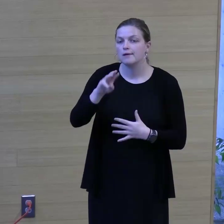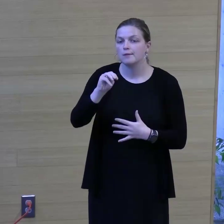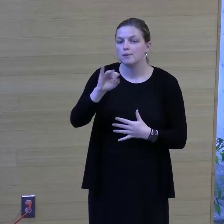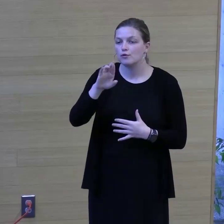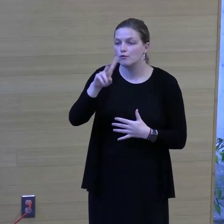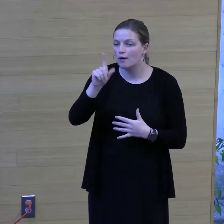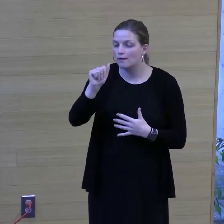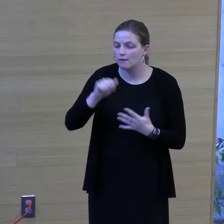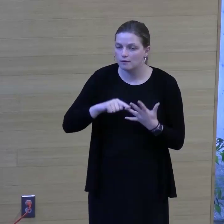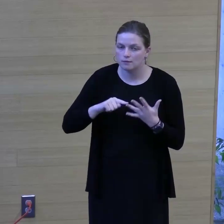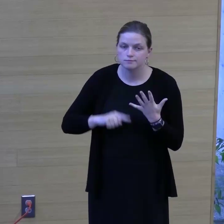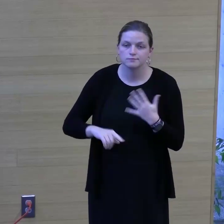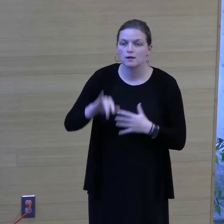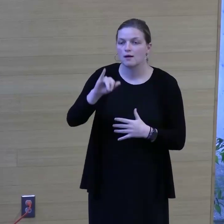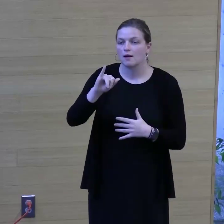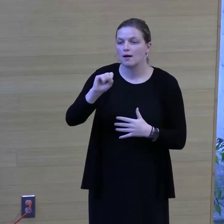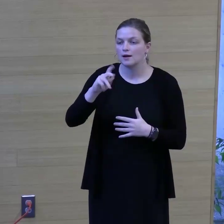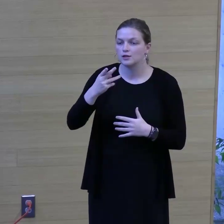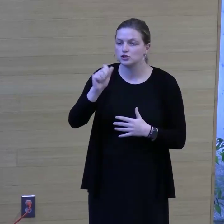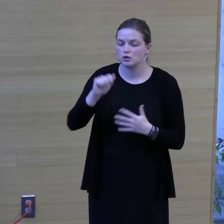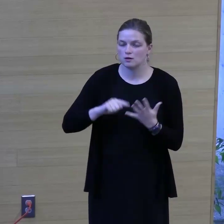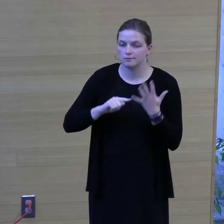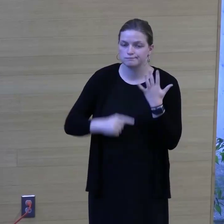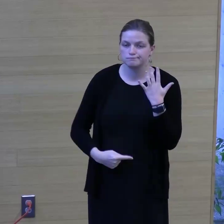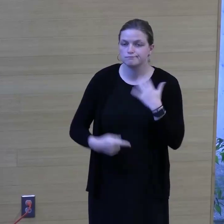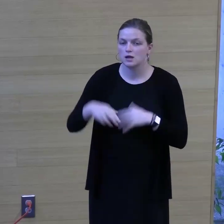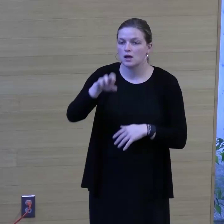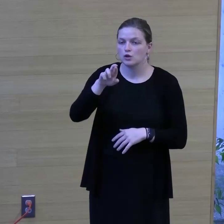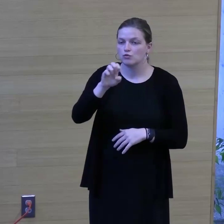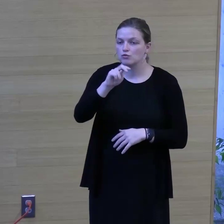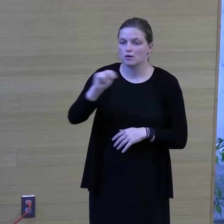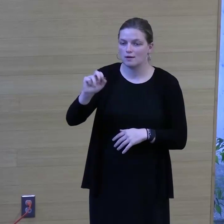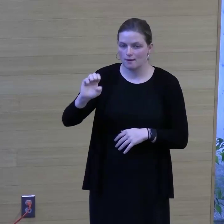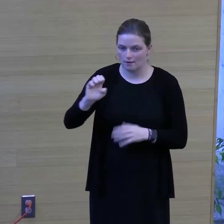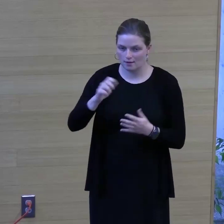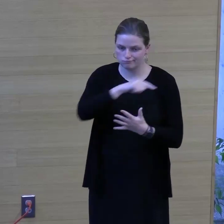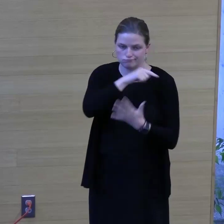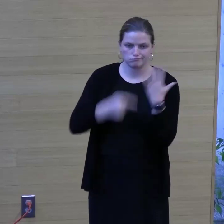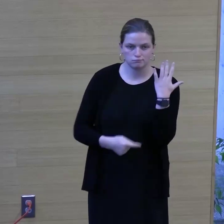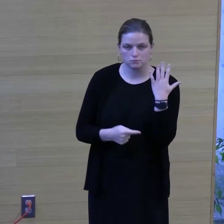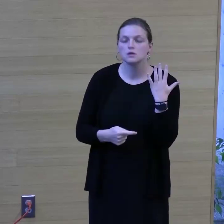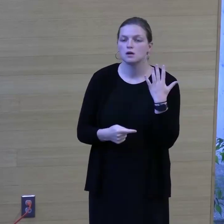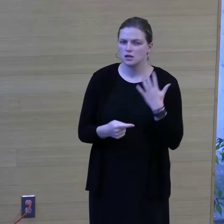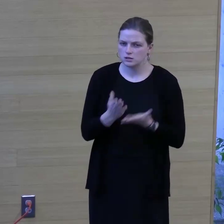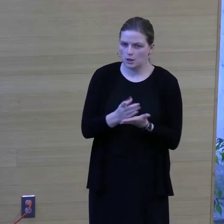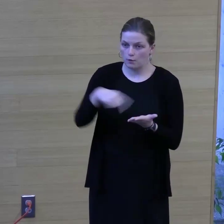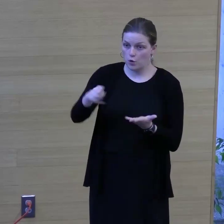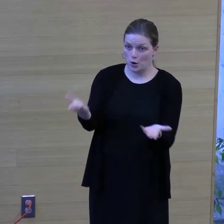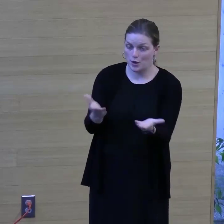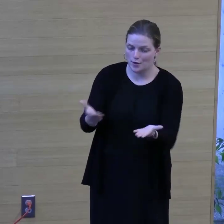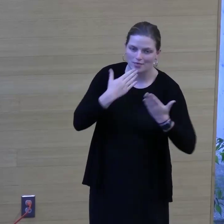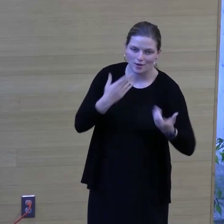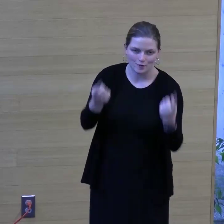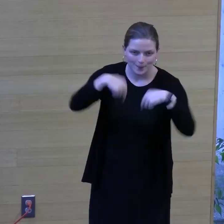Morenike Giwa-Onaibu, Aisha Elaine Lewis, and Renee Bracy Sherman. And some of you are here today, and